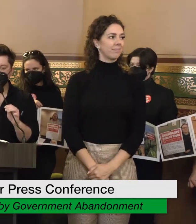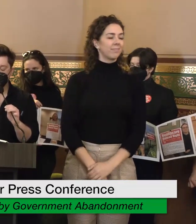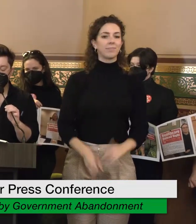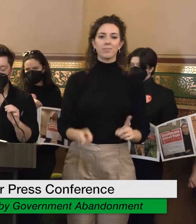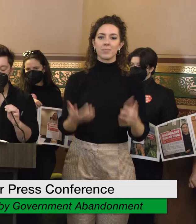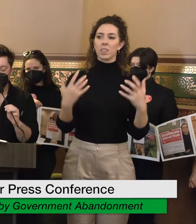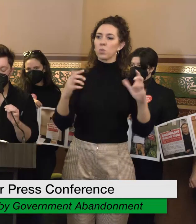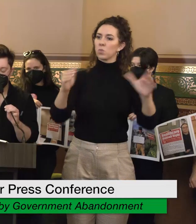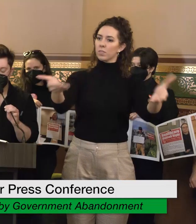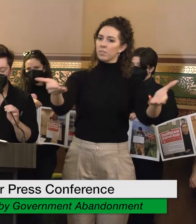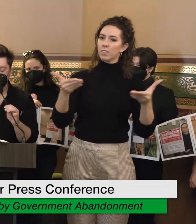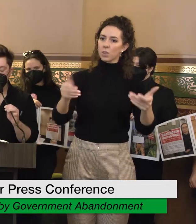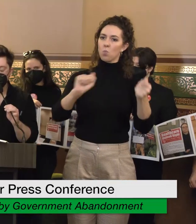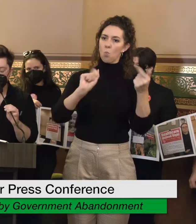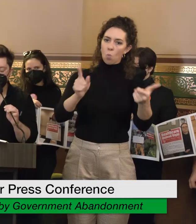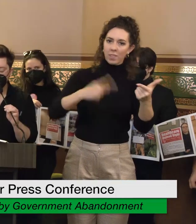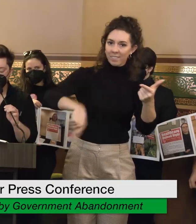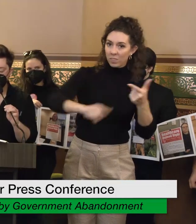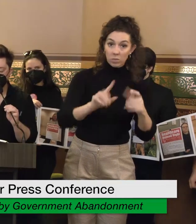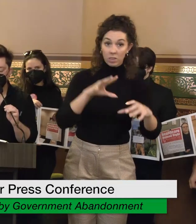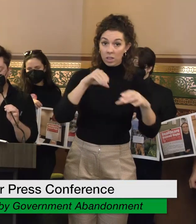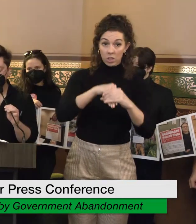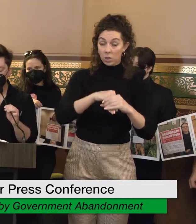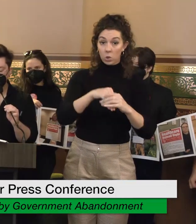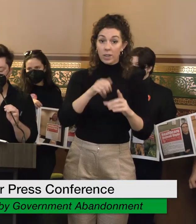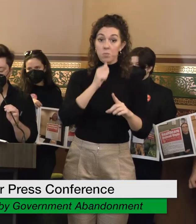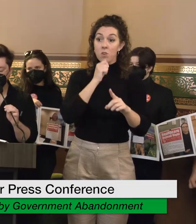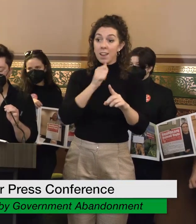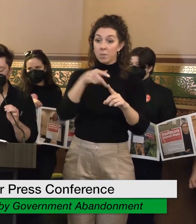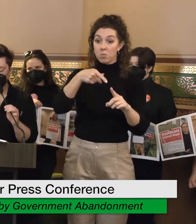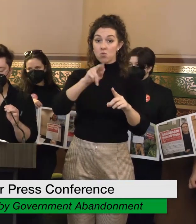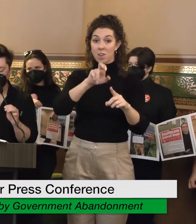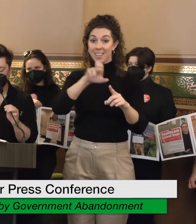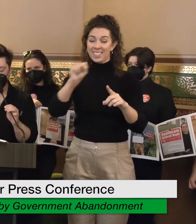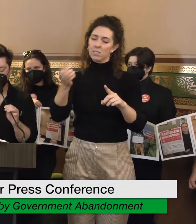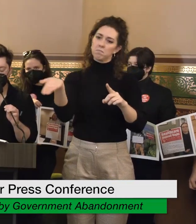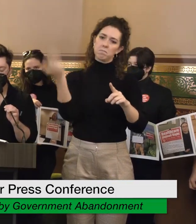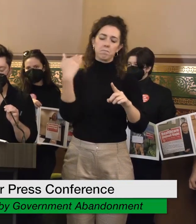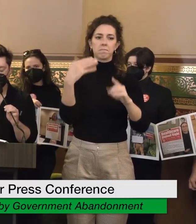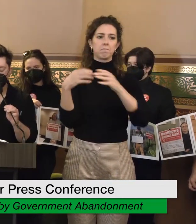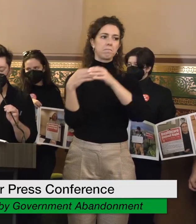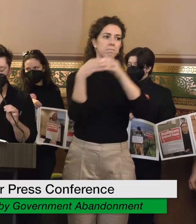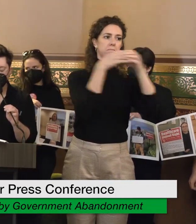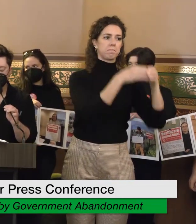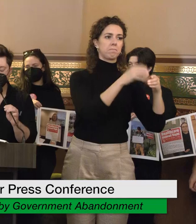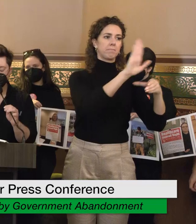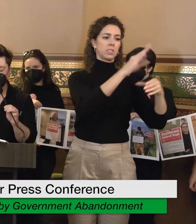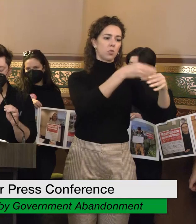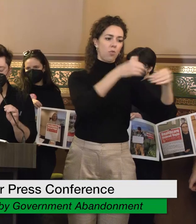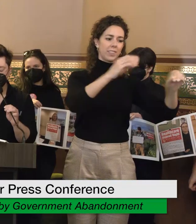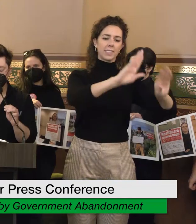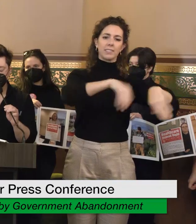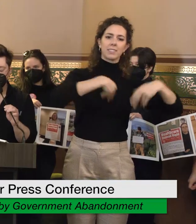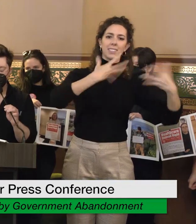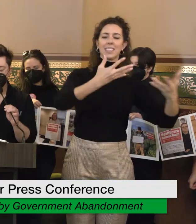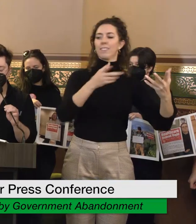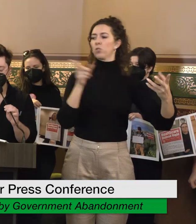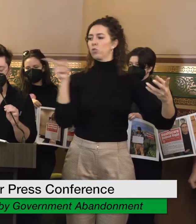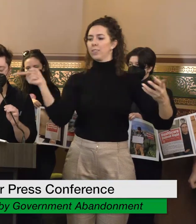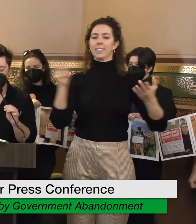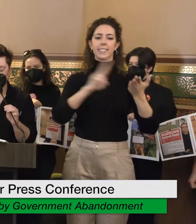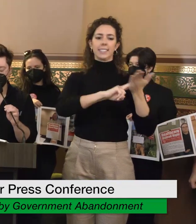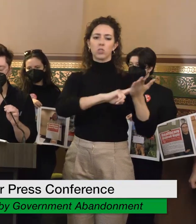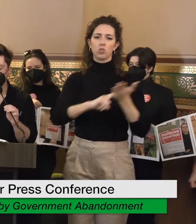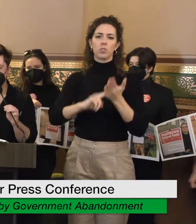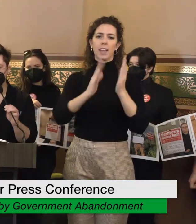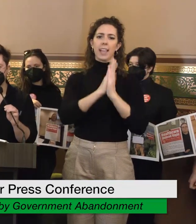I want to invite everyone, including the press, to walk with us over to Governor Scott's office and deliver these signatures and call on him